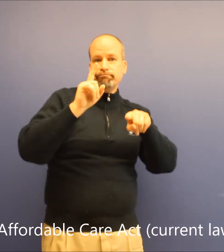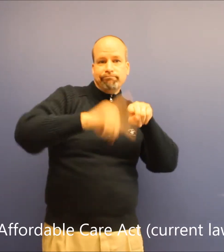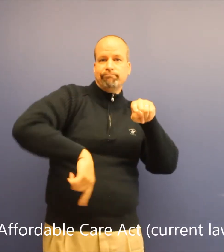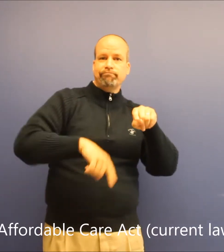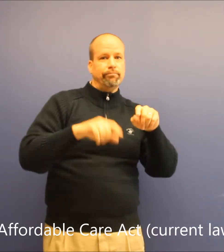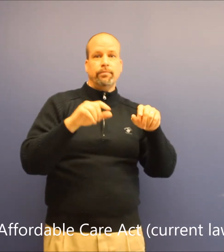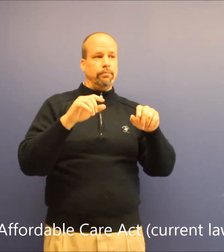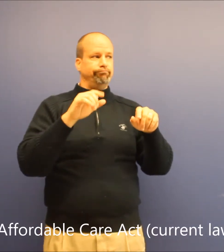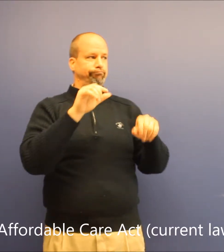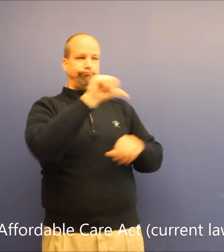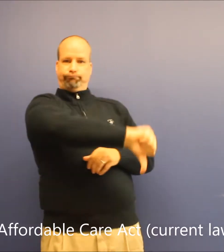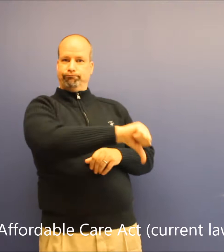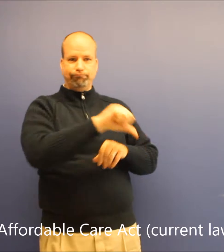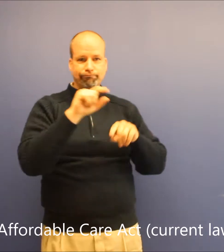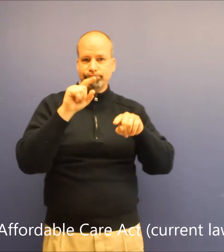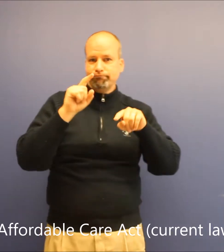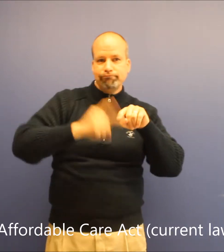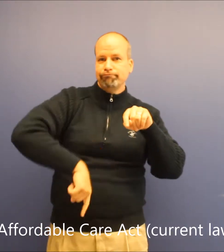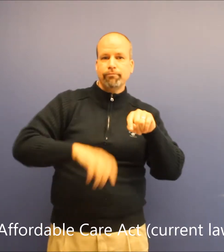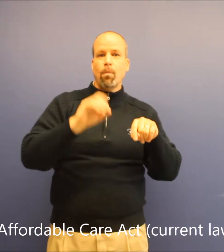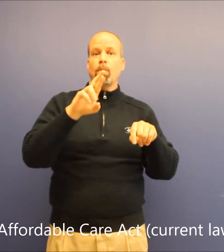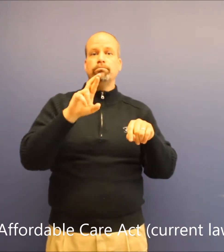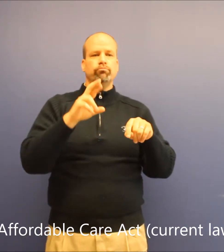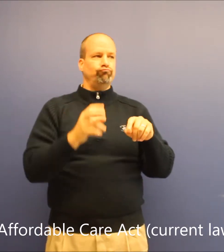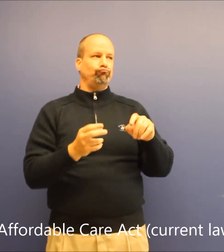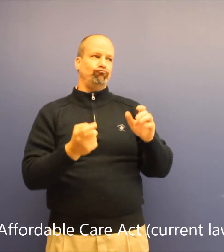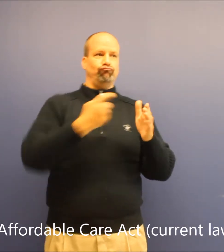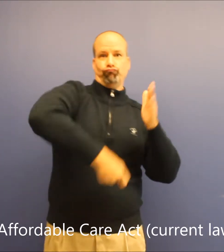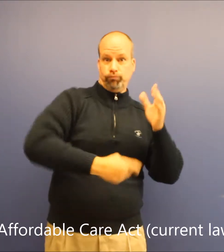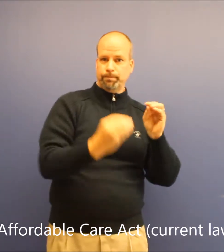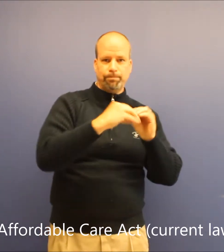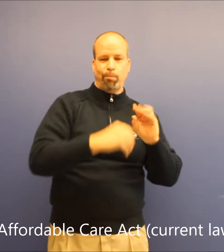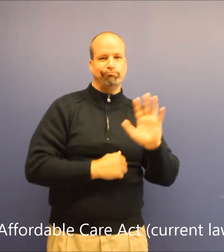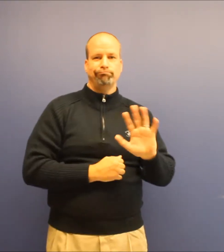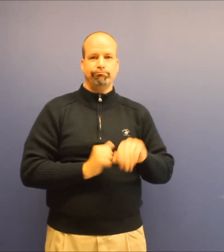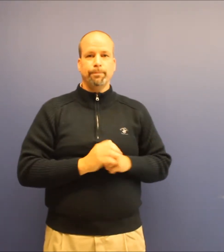coverage cannot be denied, nor can costs increase.